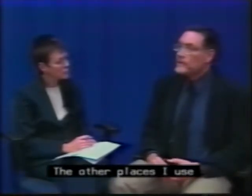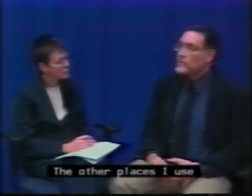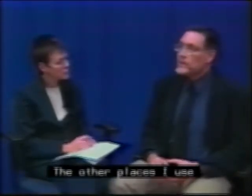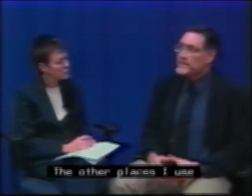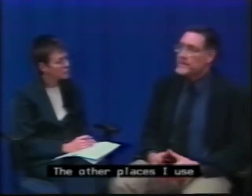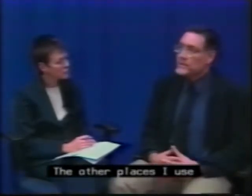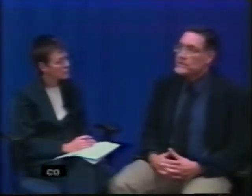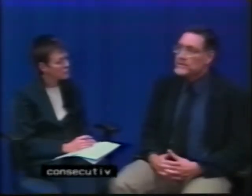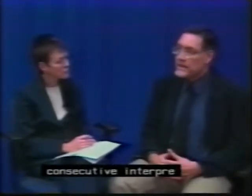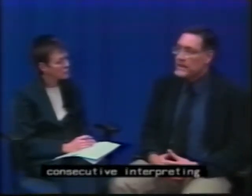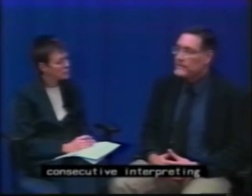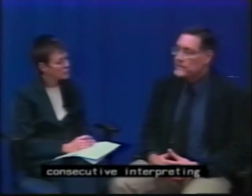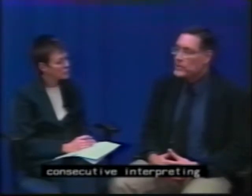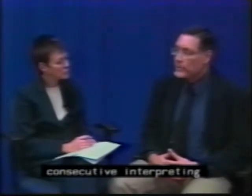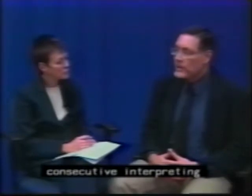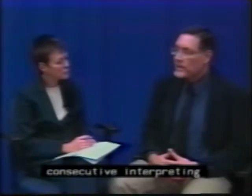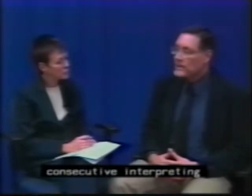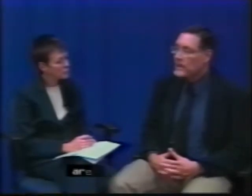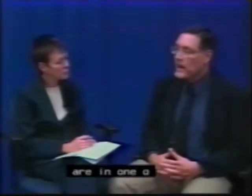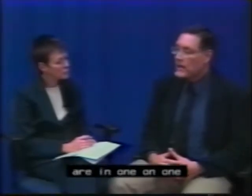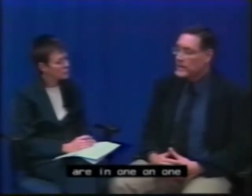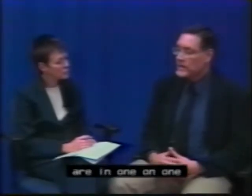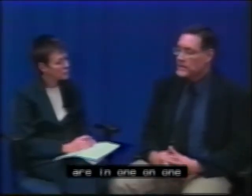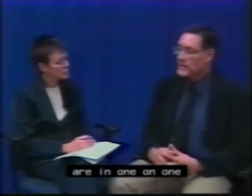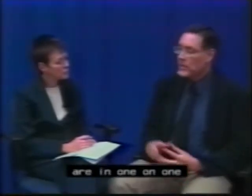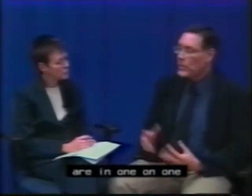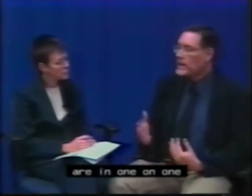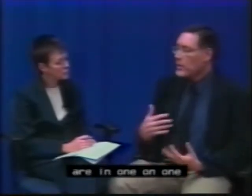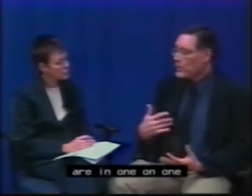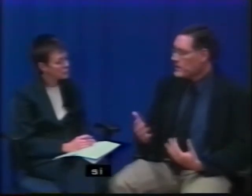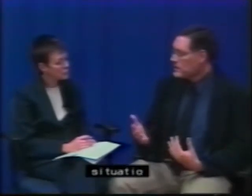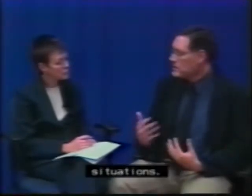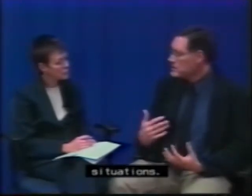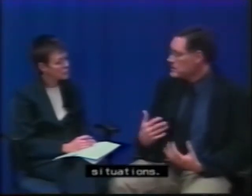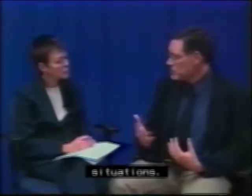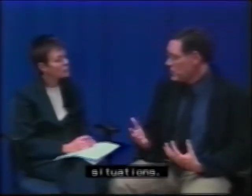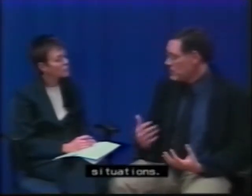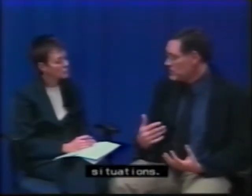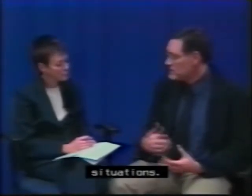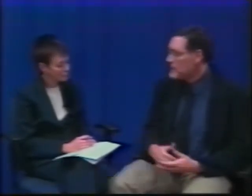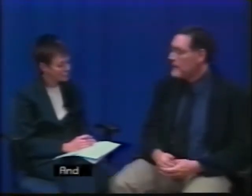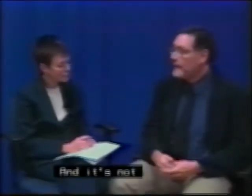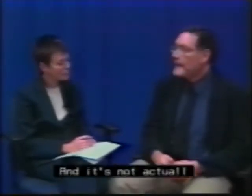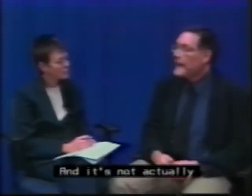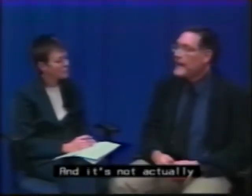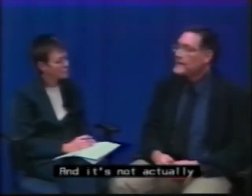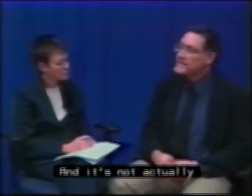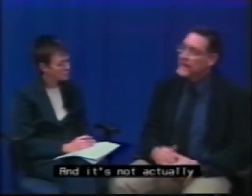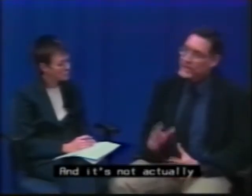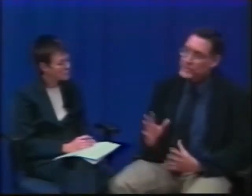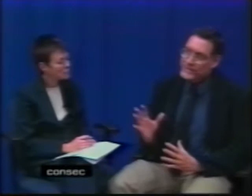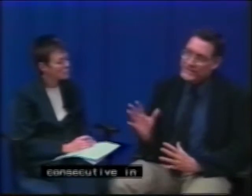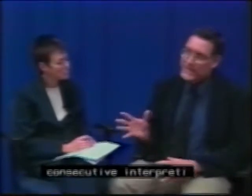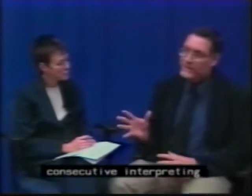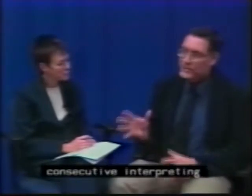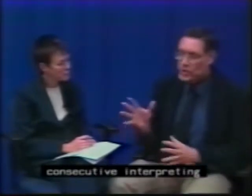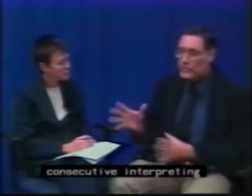other places I use consecutive interpreting are in one-on-one situations. Mm-hmm. And it's not actually consecutive interpreting